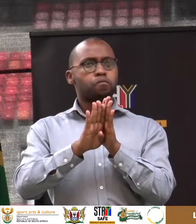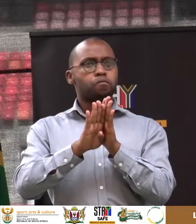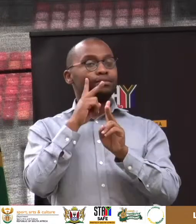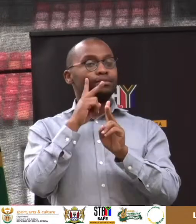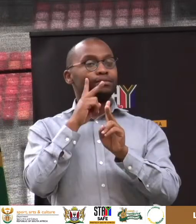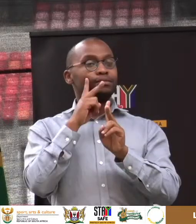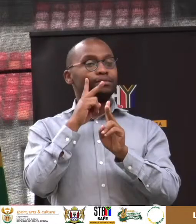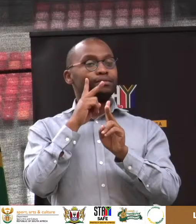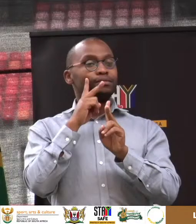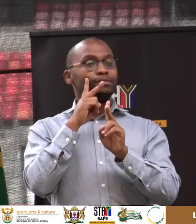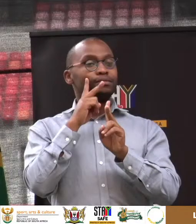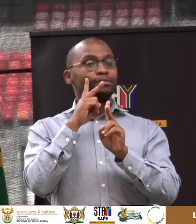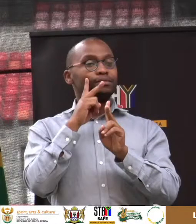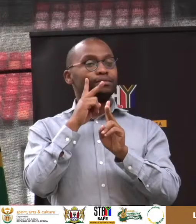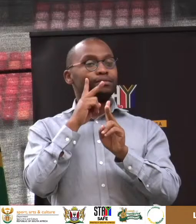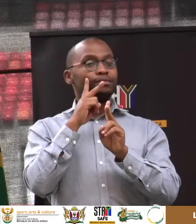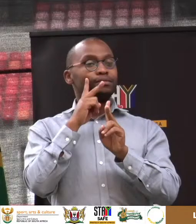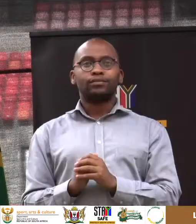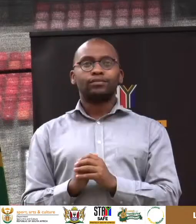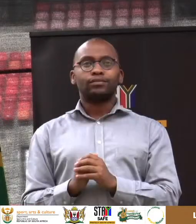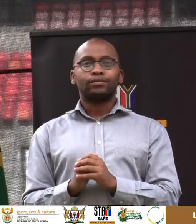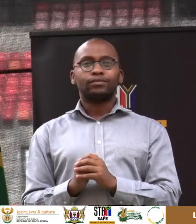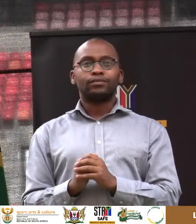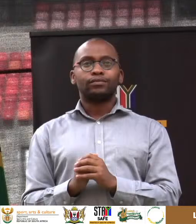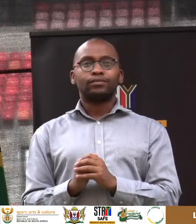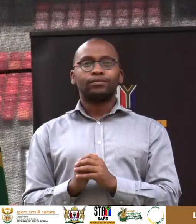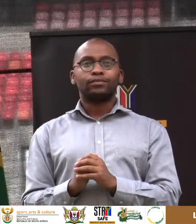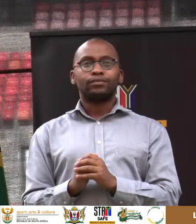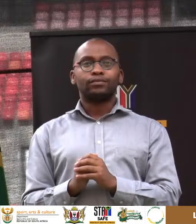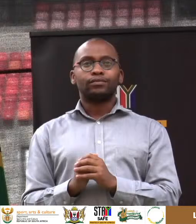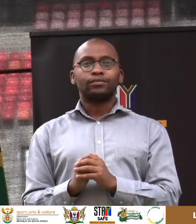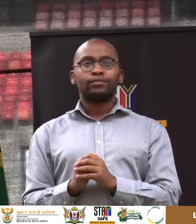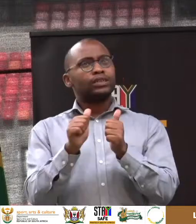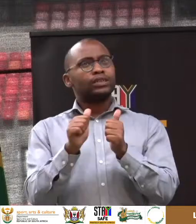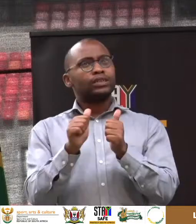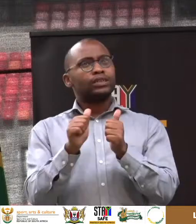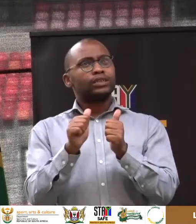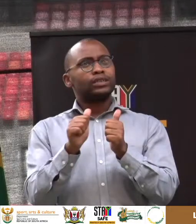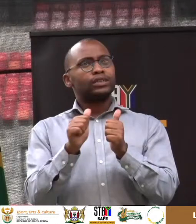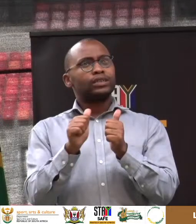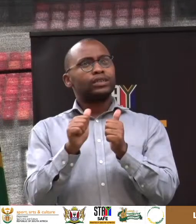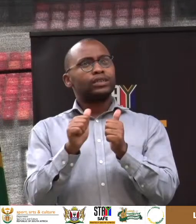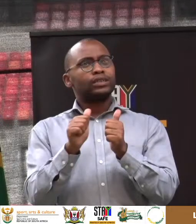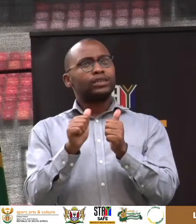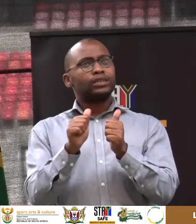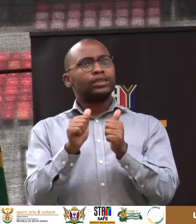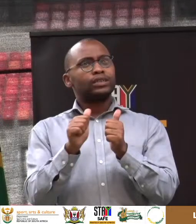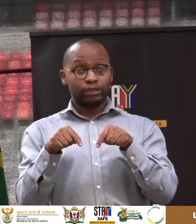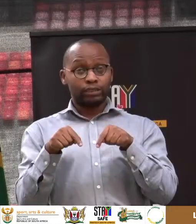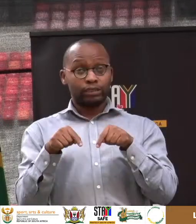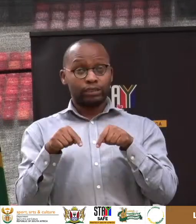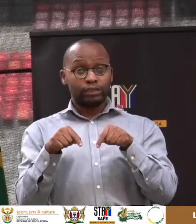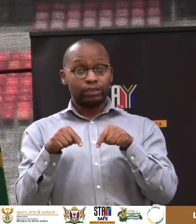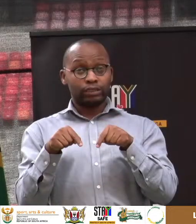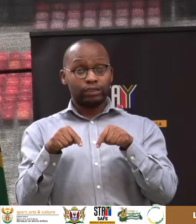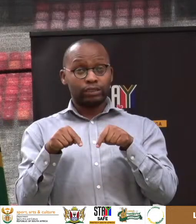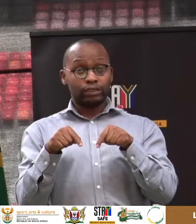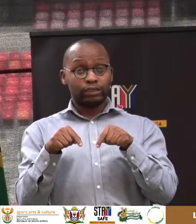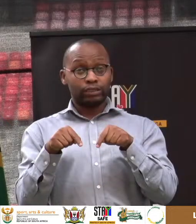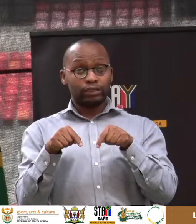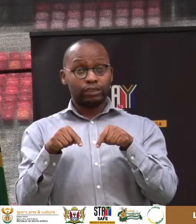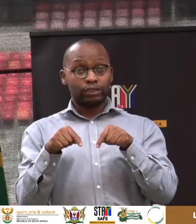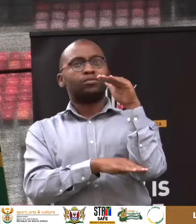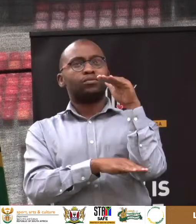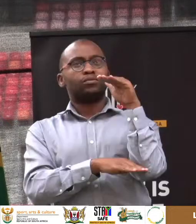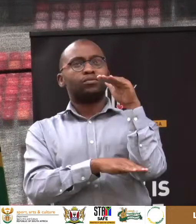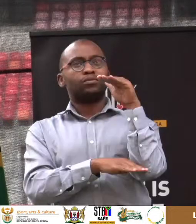facility. Deputy President and Ministers and Deputy Minister, le facility nikuyo namhlanje yase